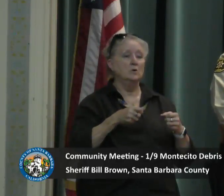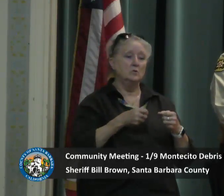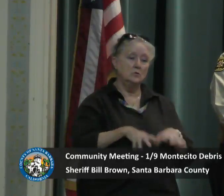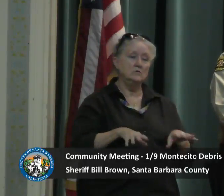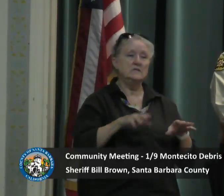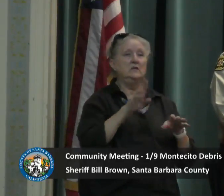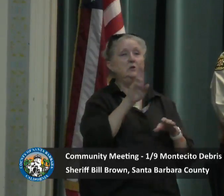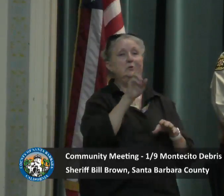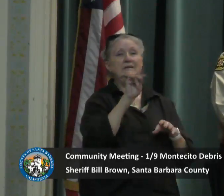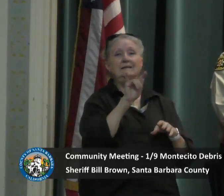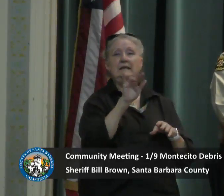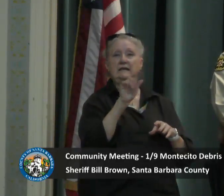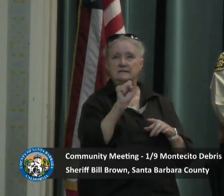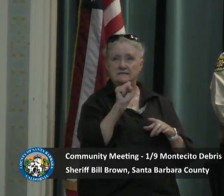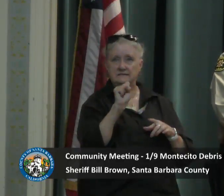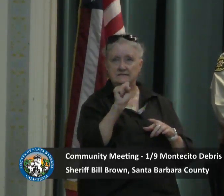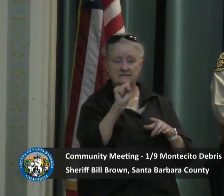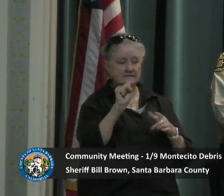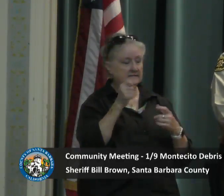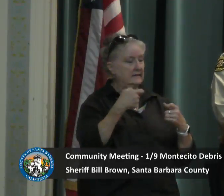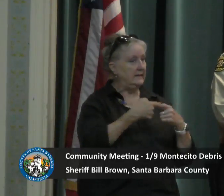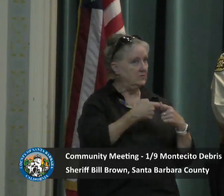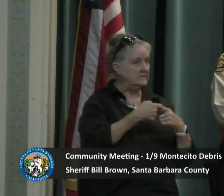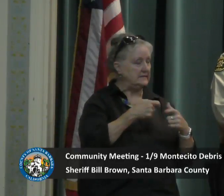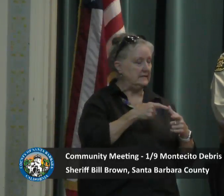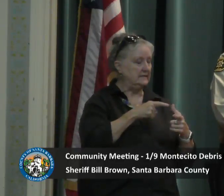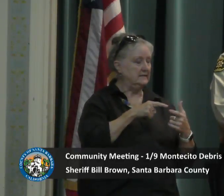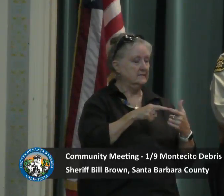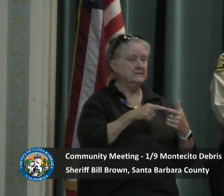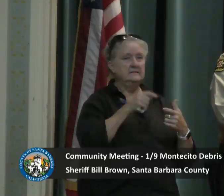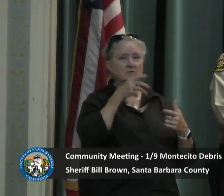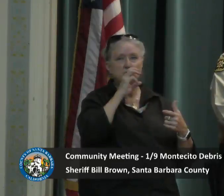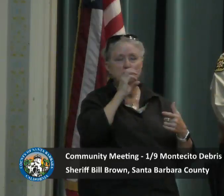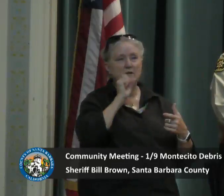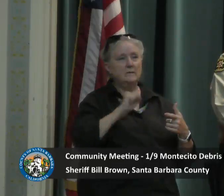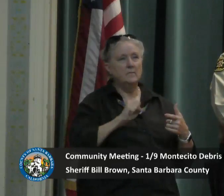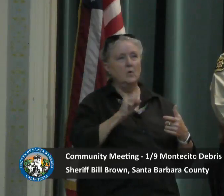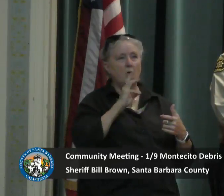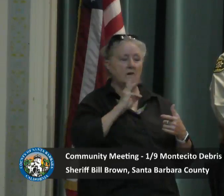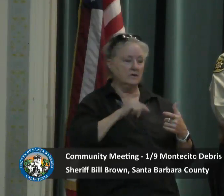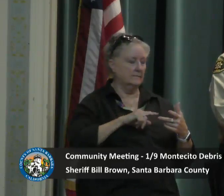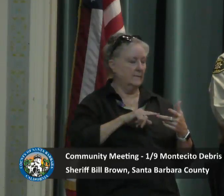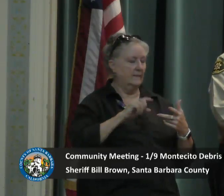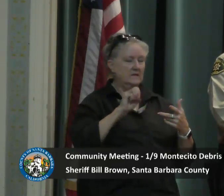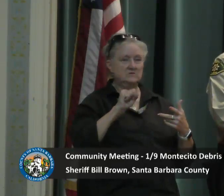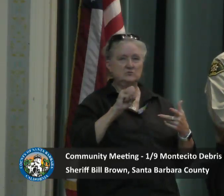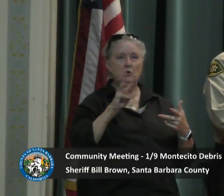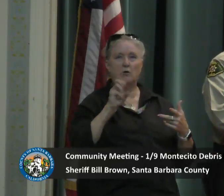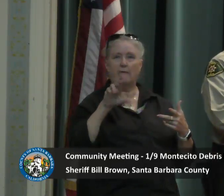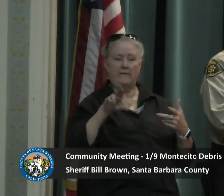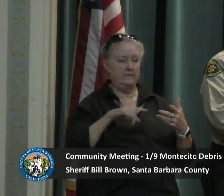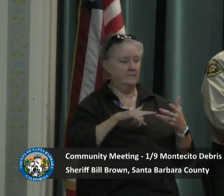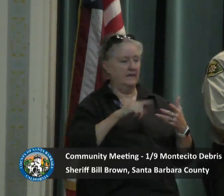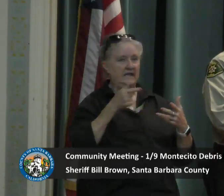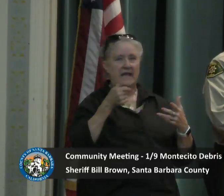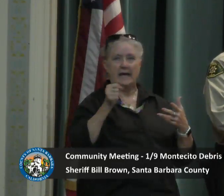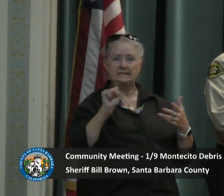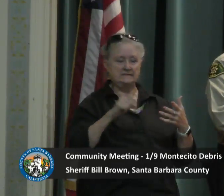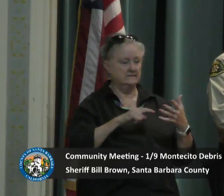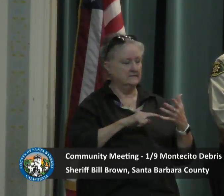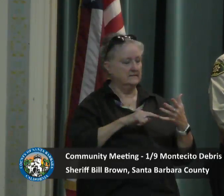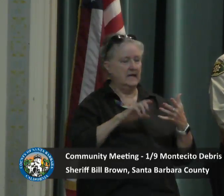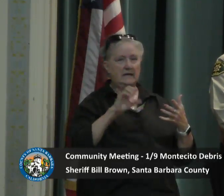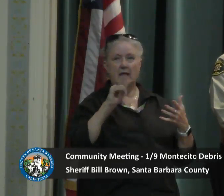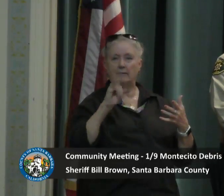utilities, including electricity, potable water, sewer, gas,